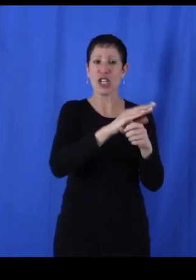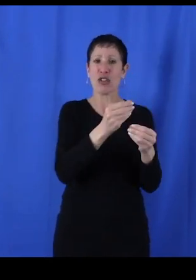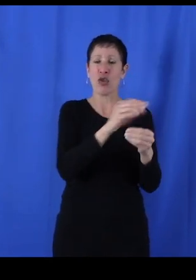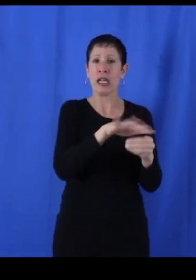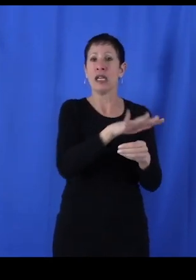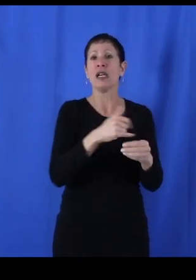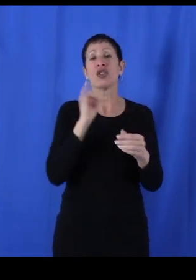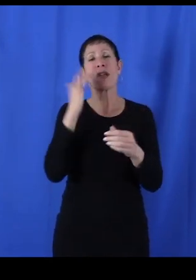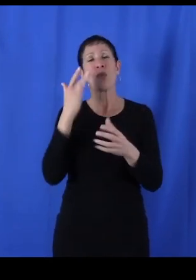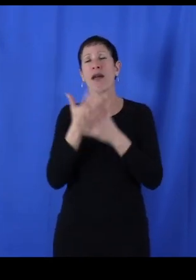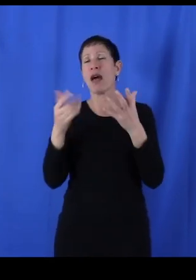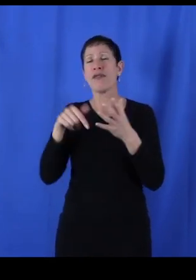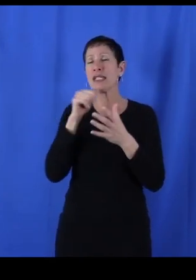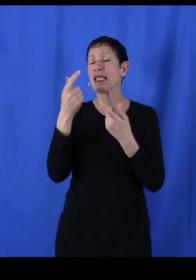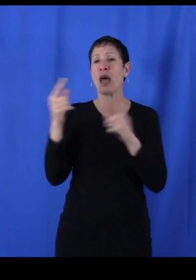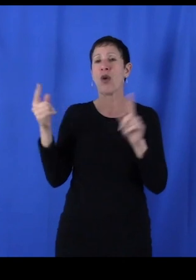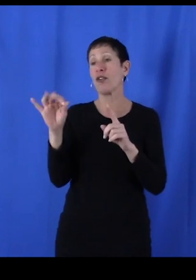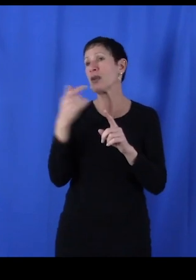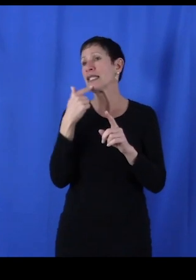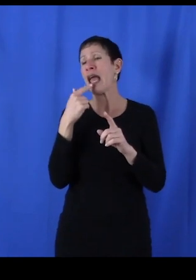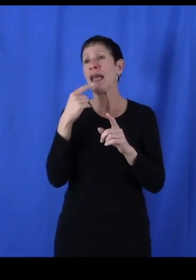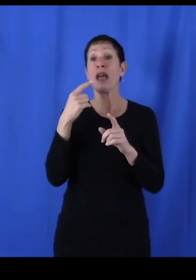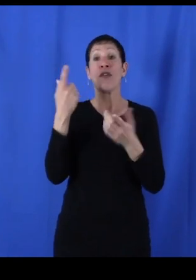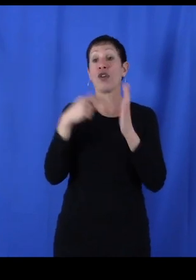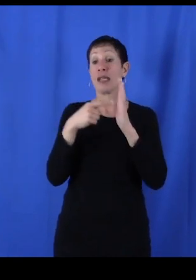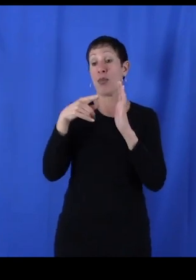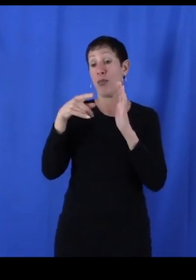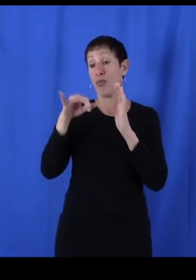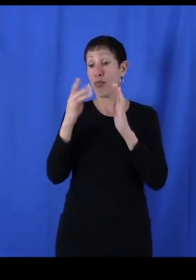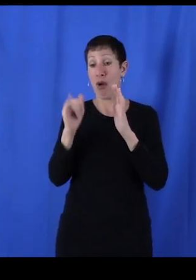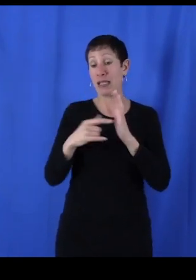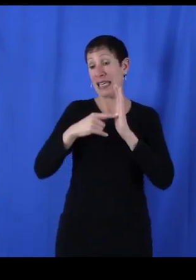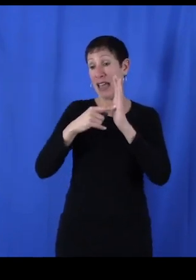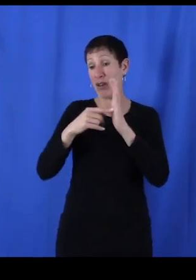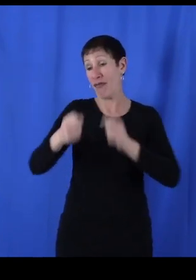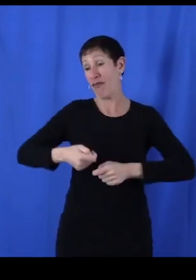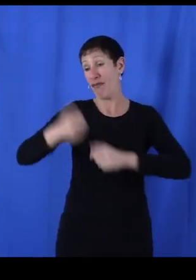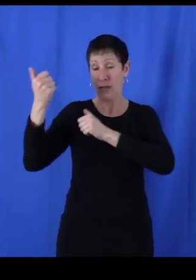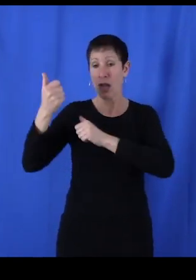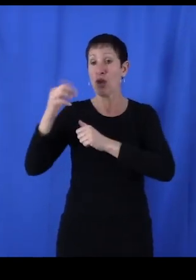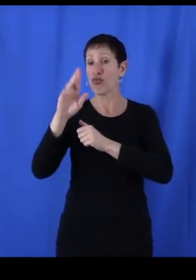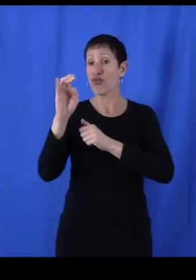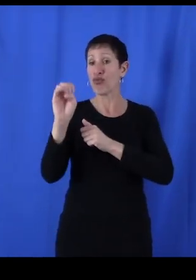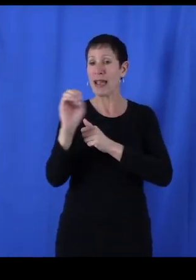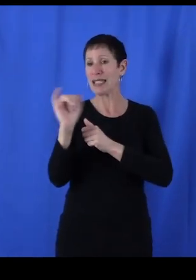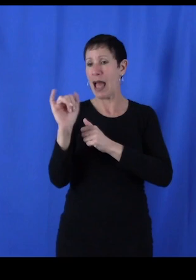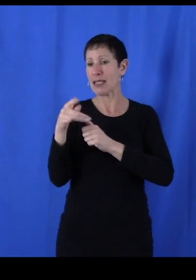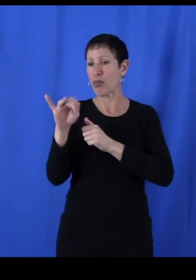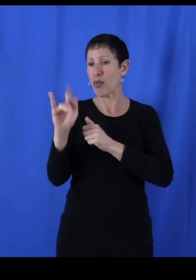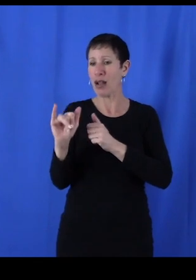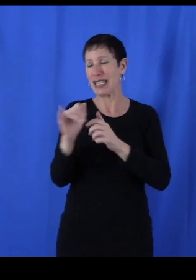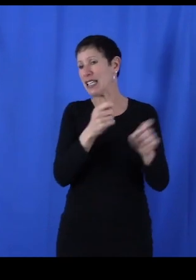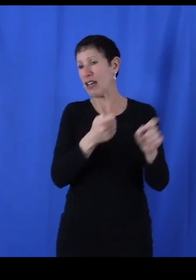stuff doesn't work. When it says, let's get rid of proxies, let's just get rid of race as a proxy, right? Because then what else comes in place